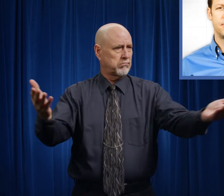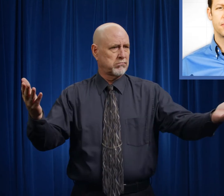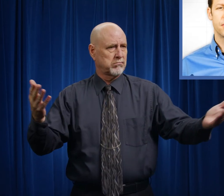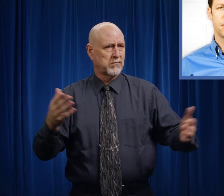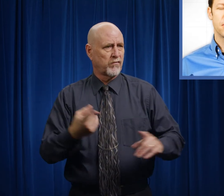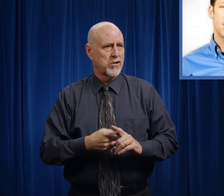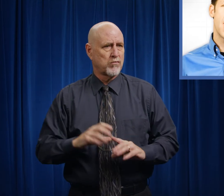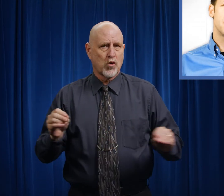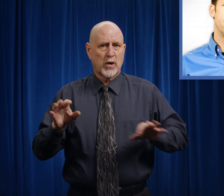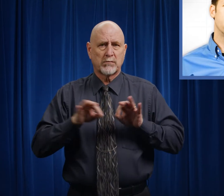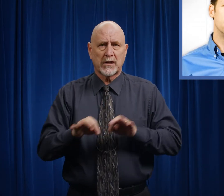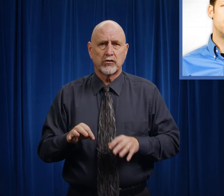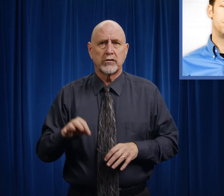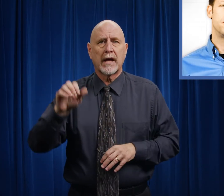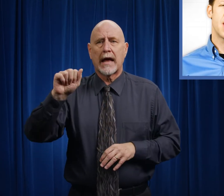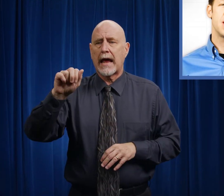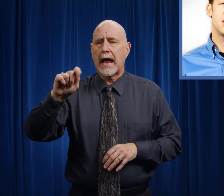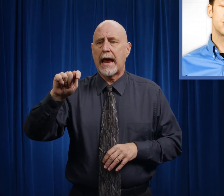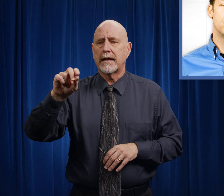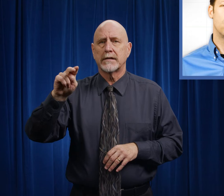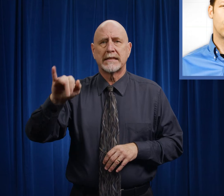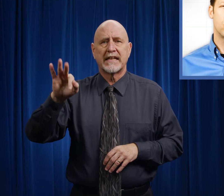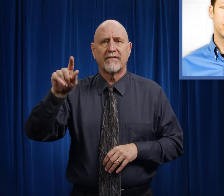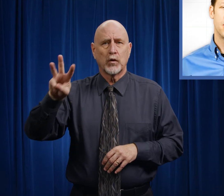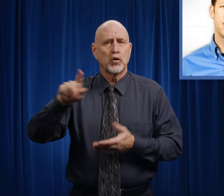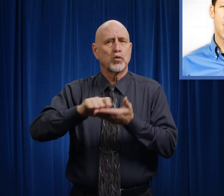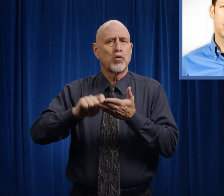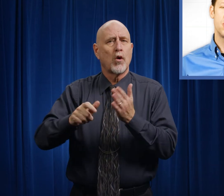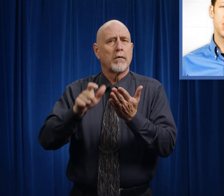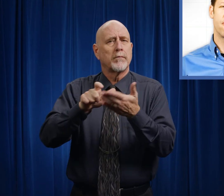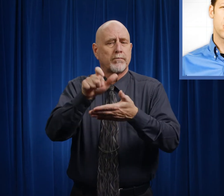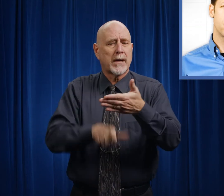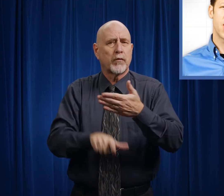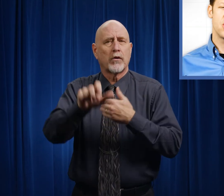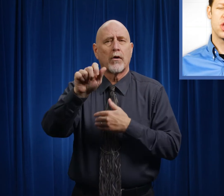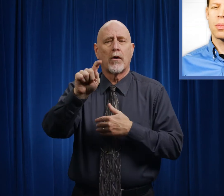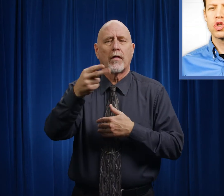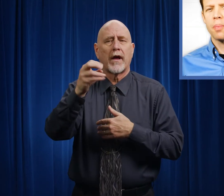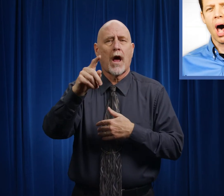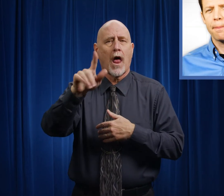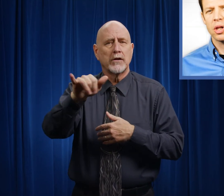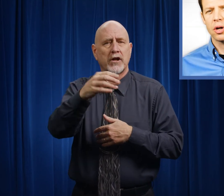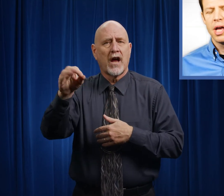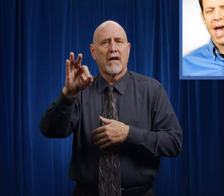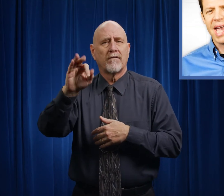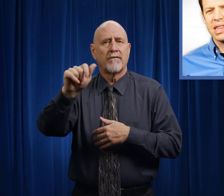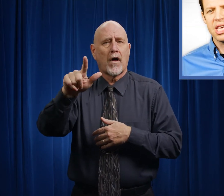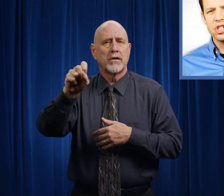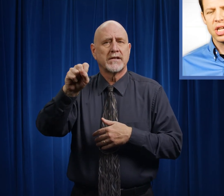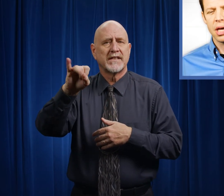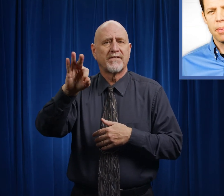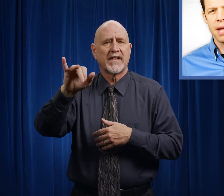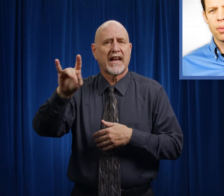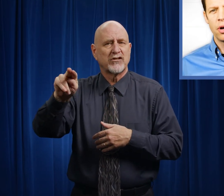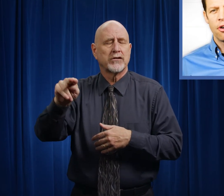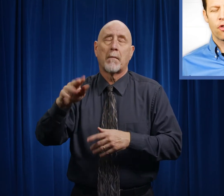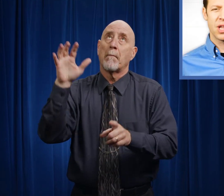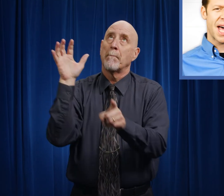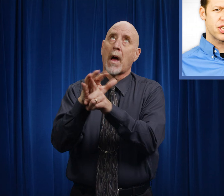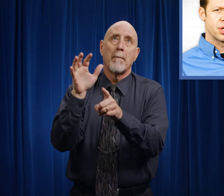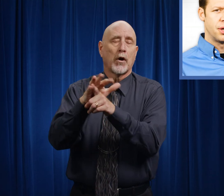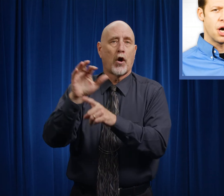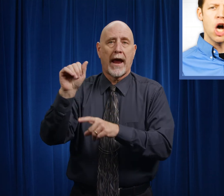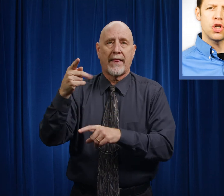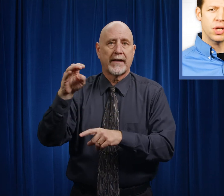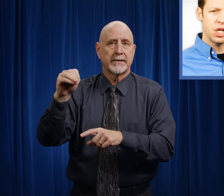explanation. Antony Flew, the atheist who wrote Theology and Falsification, the most popular atheistic paper for